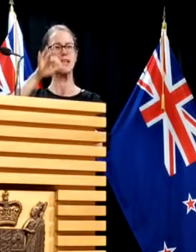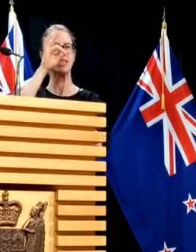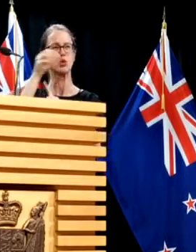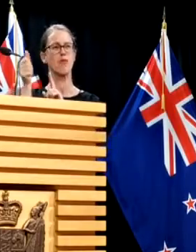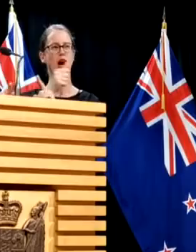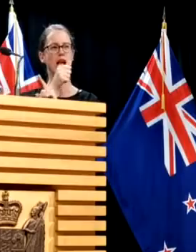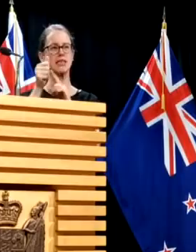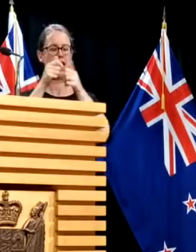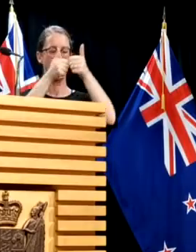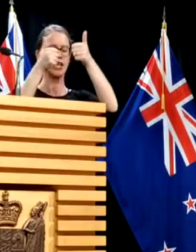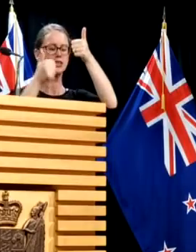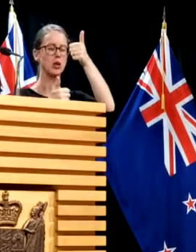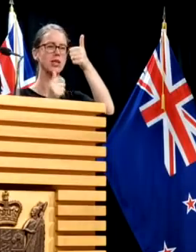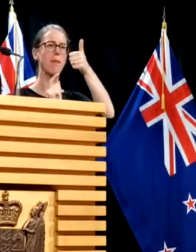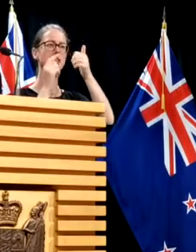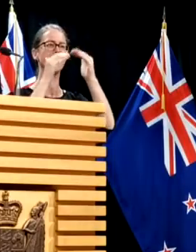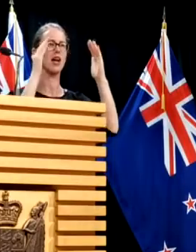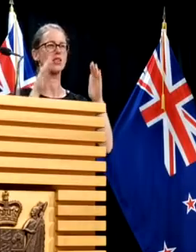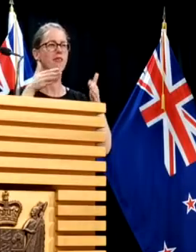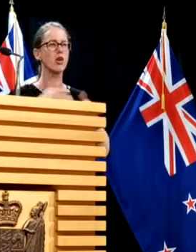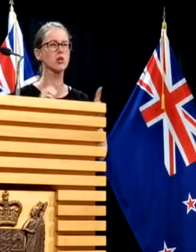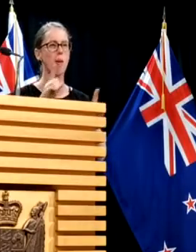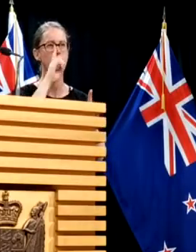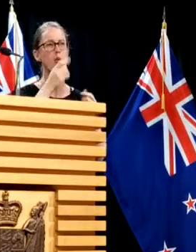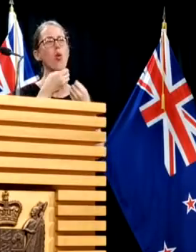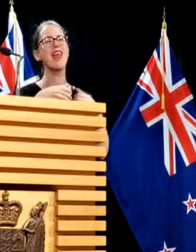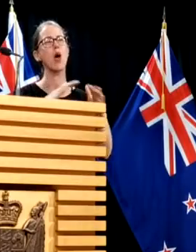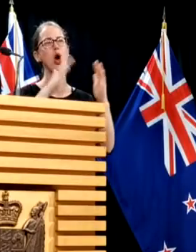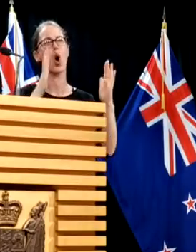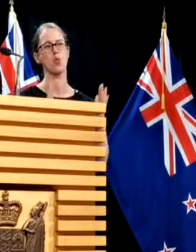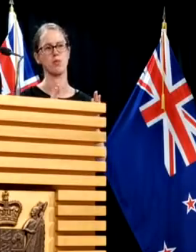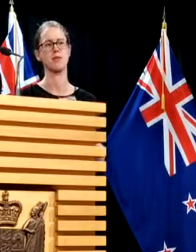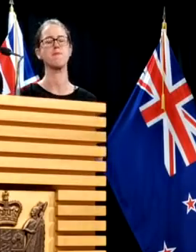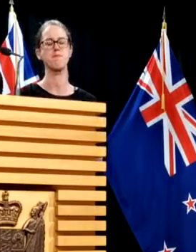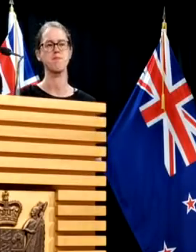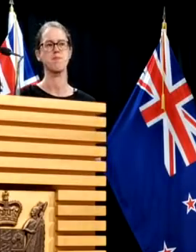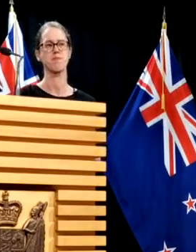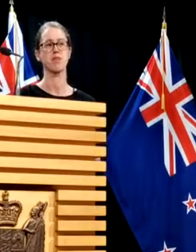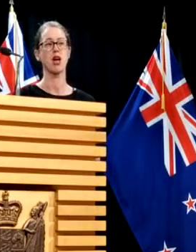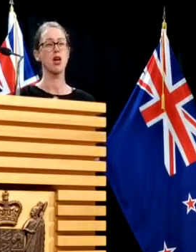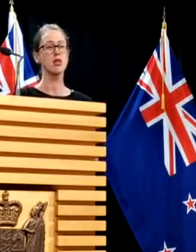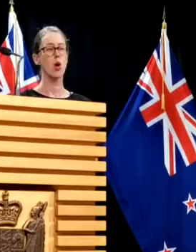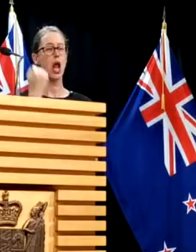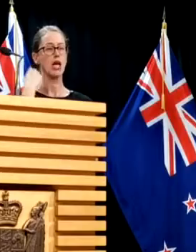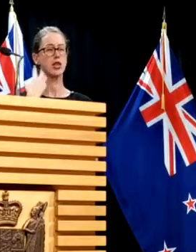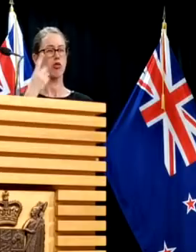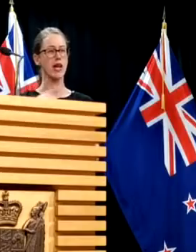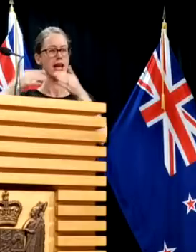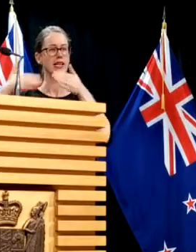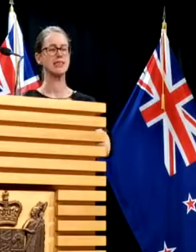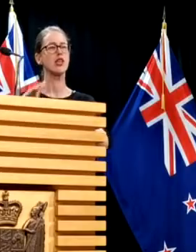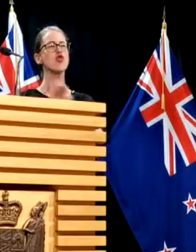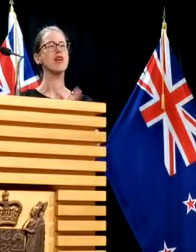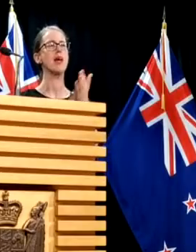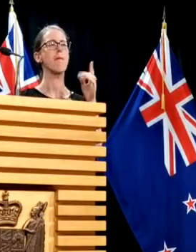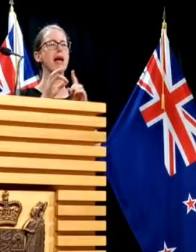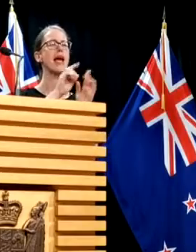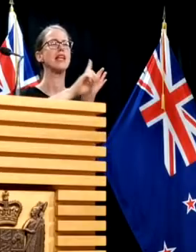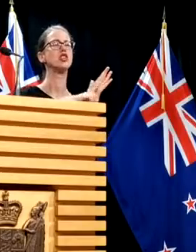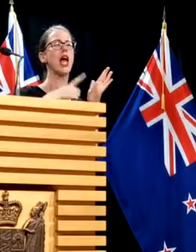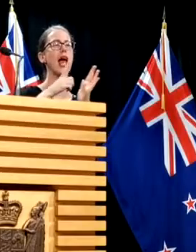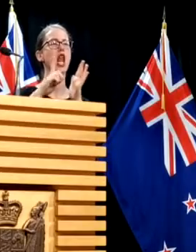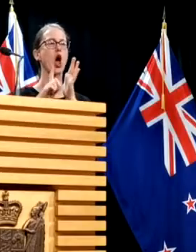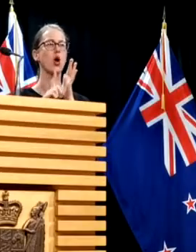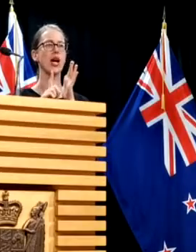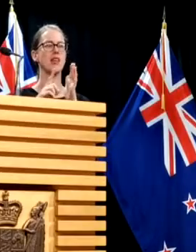of Housing with a specific focus on homelessness. Last term, Green MP Jan Logie led the work on